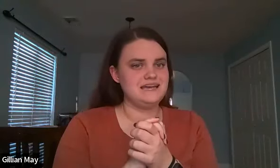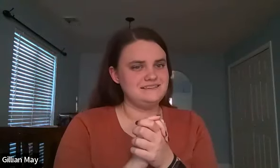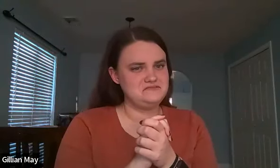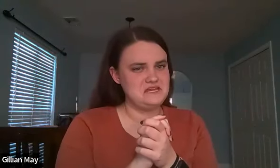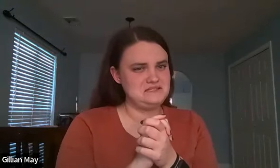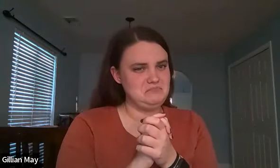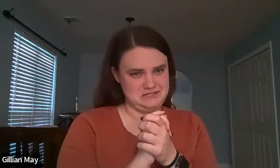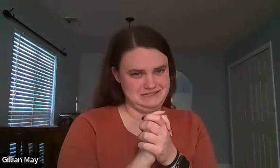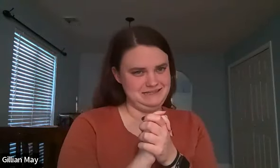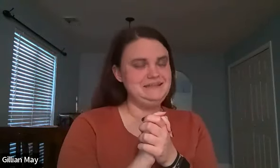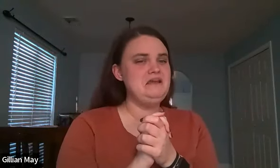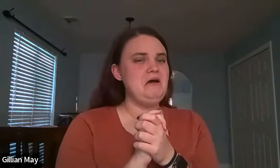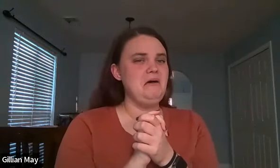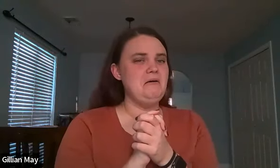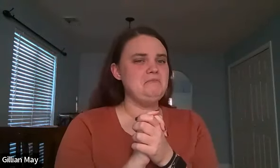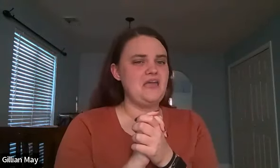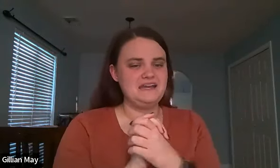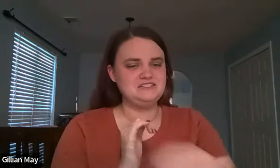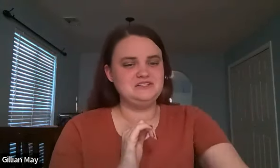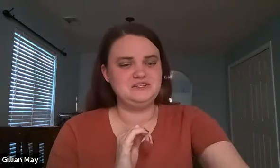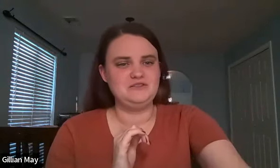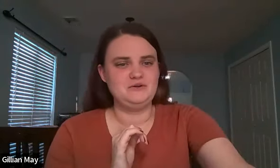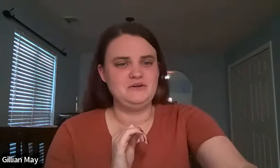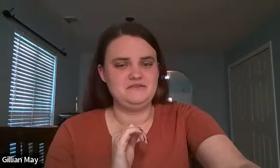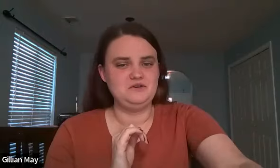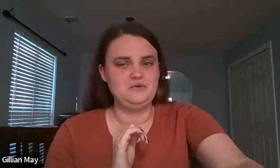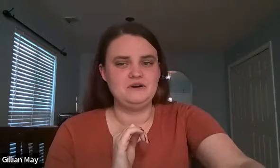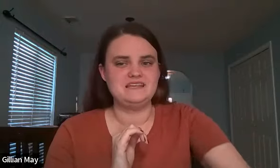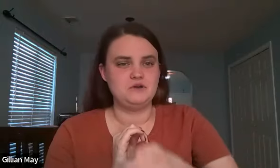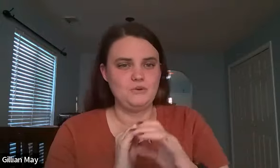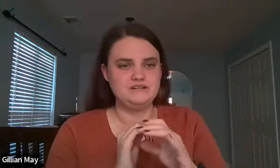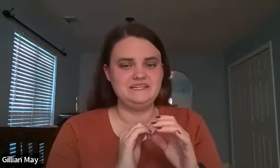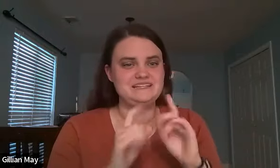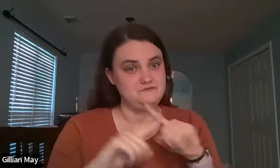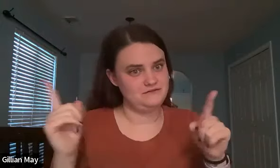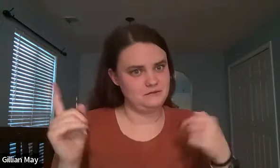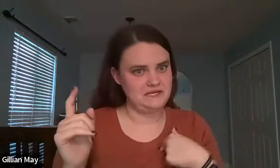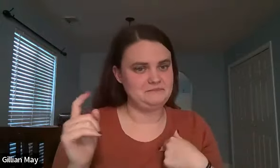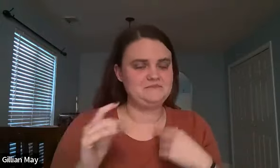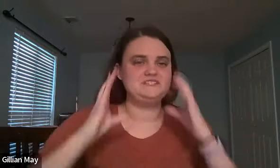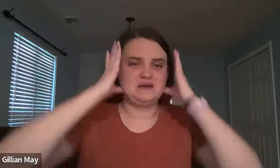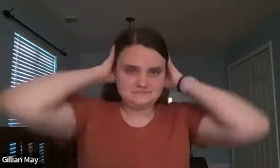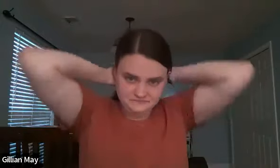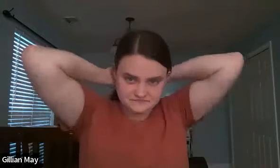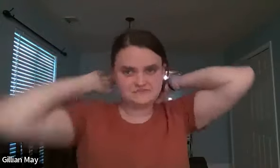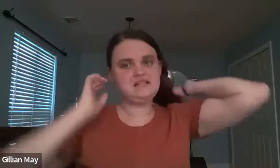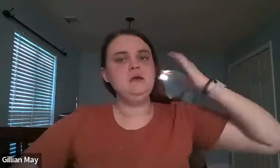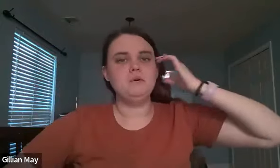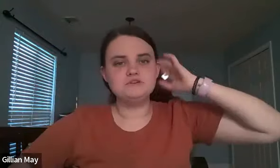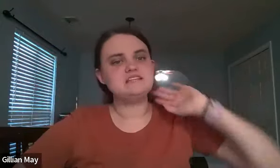as a left-handed person, I had to learn the few ones that were going to be different for me. So, but most of the